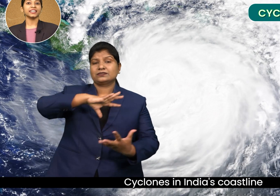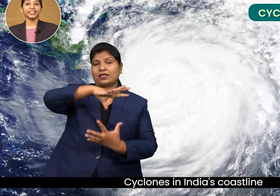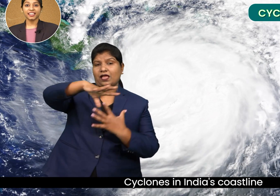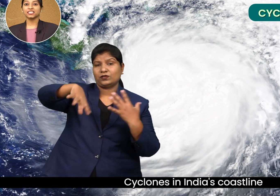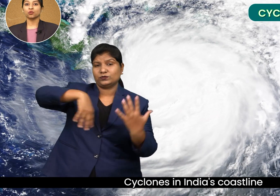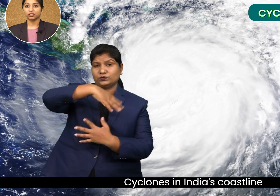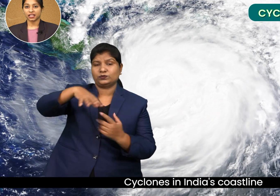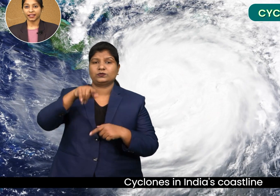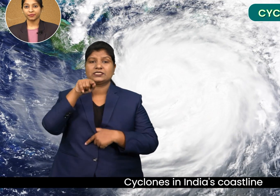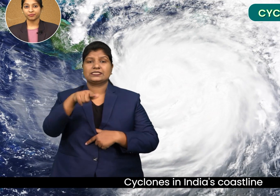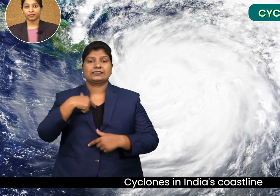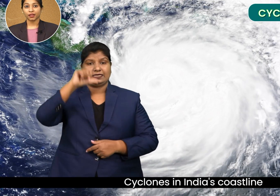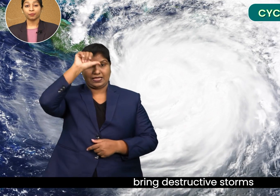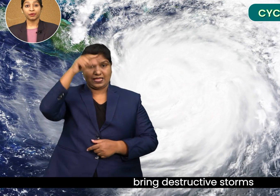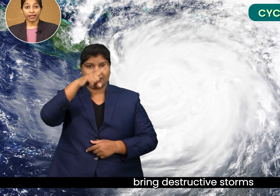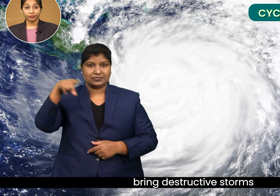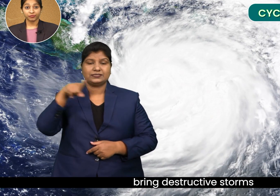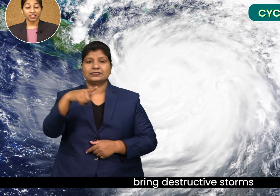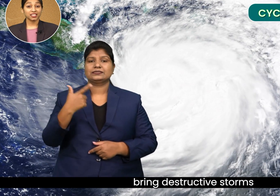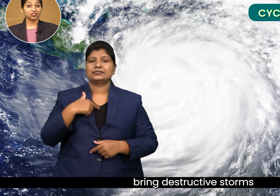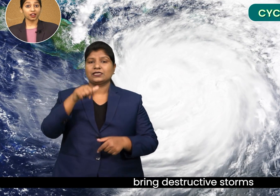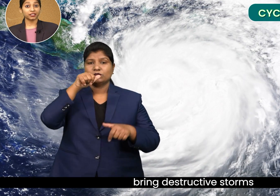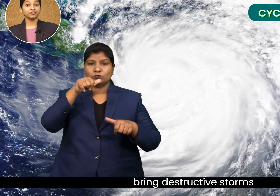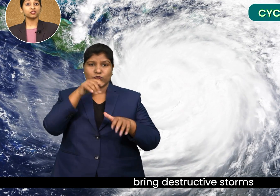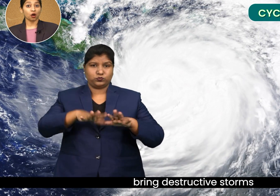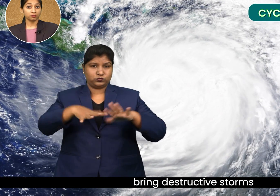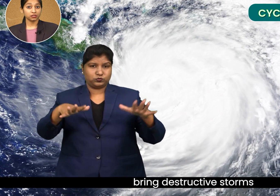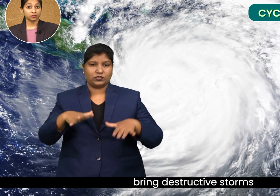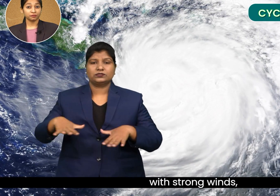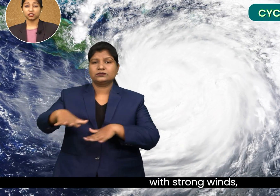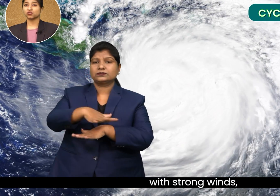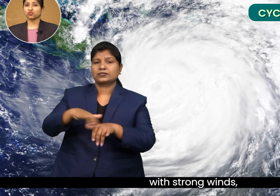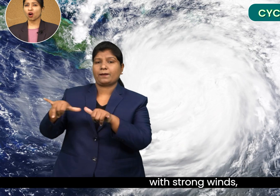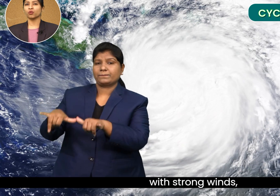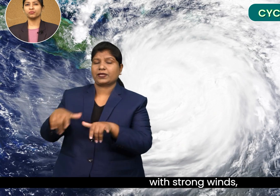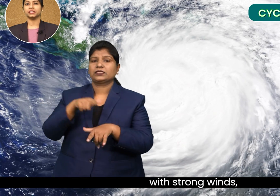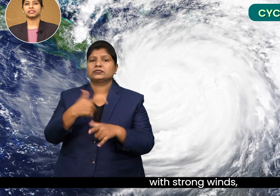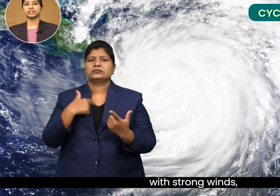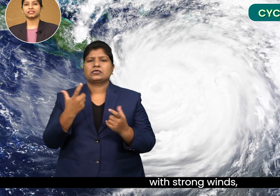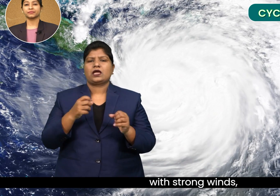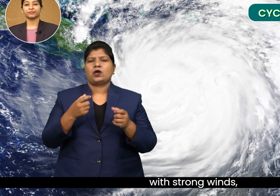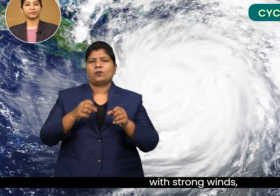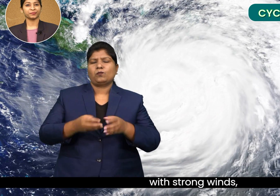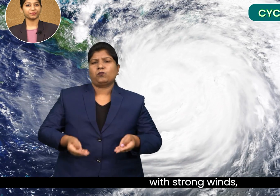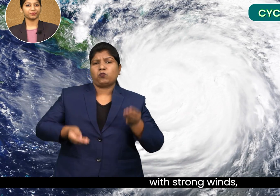Cyclones in India's coastline bring destructive storms with strong